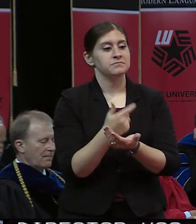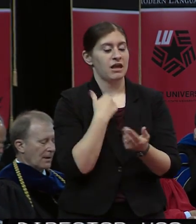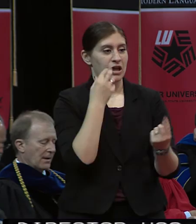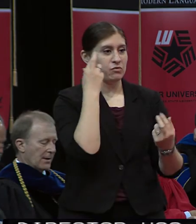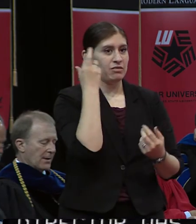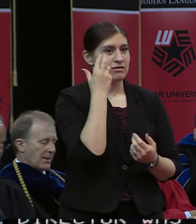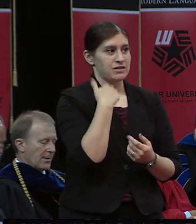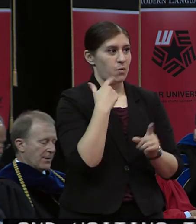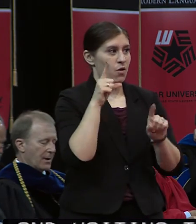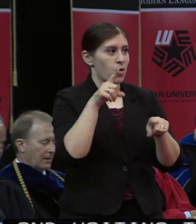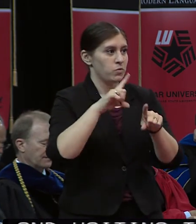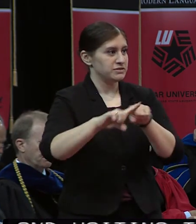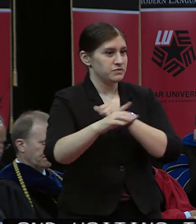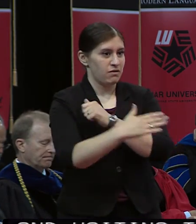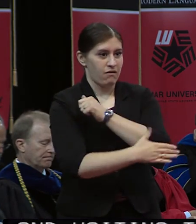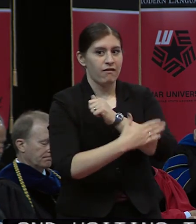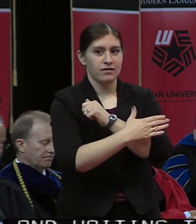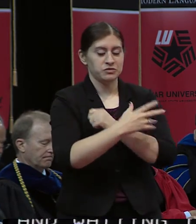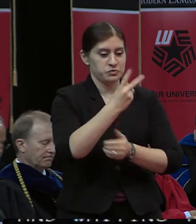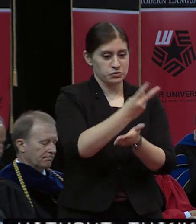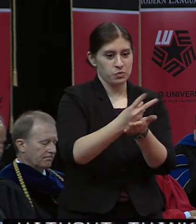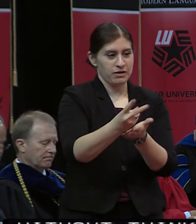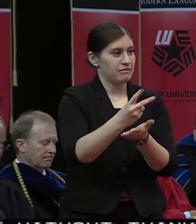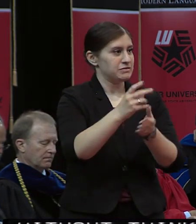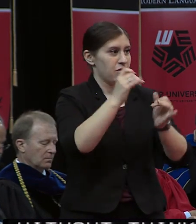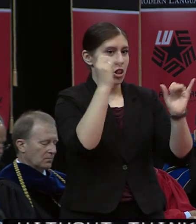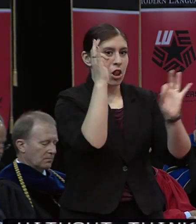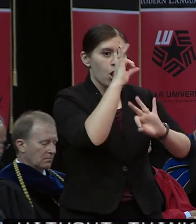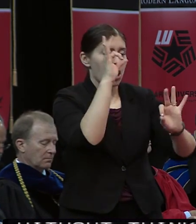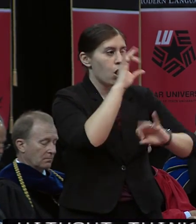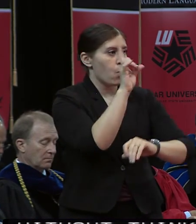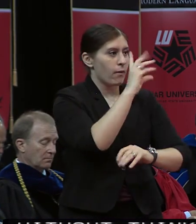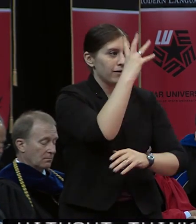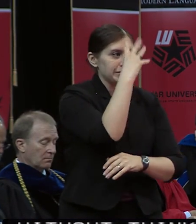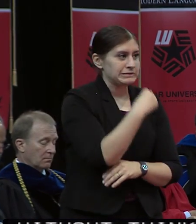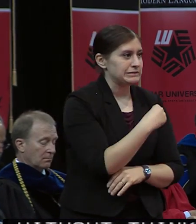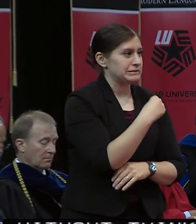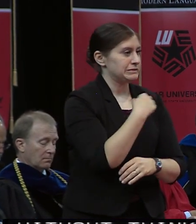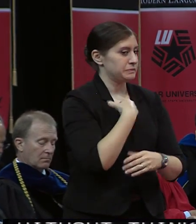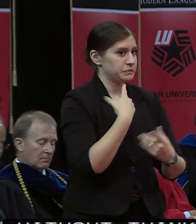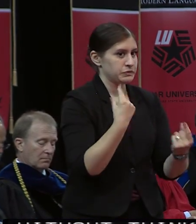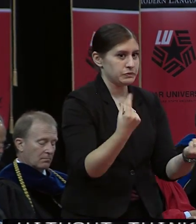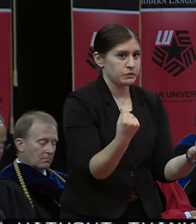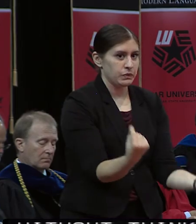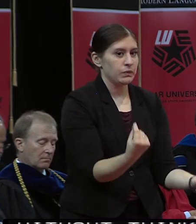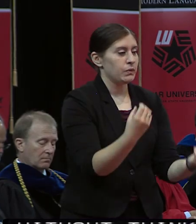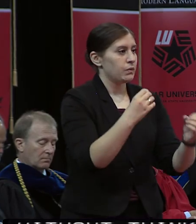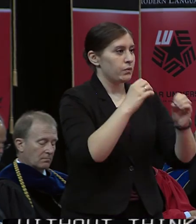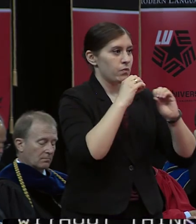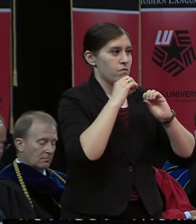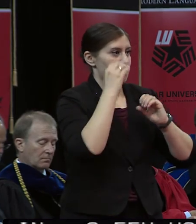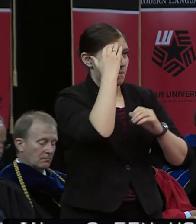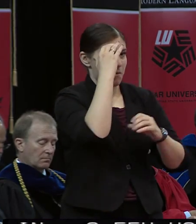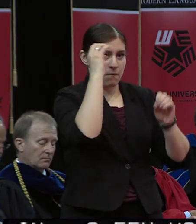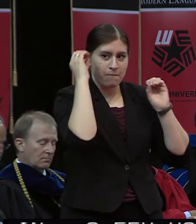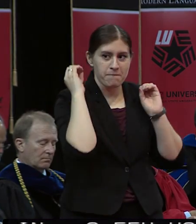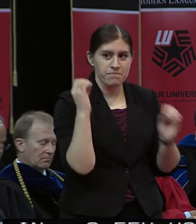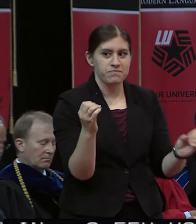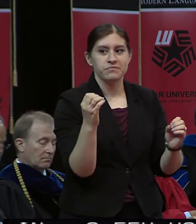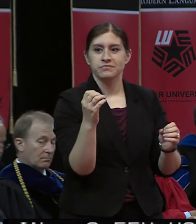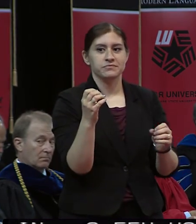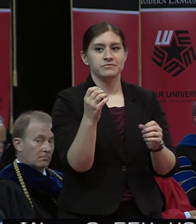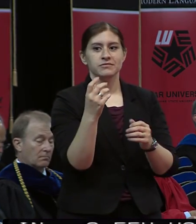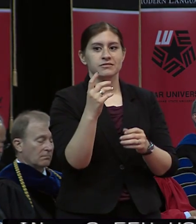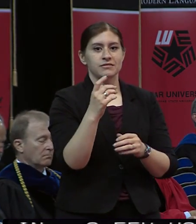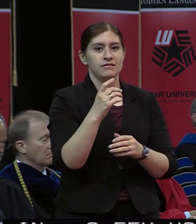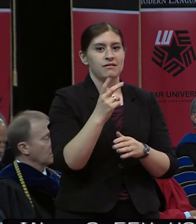realized I would be going to another country in less than 2 weeks with no idea where I would sleep, what I would be doing, knowing 0 people going on the trip, and to top